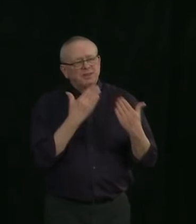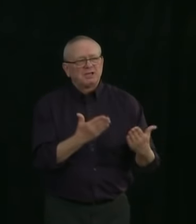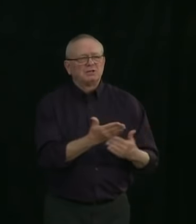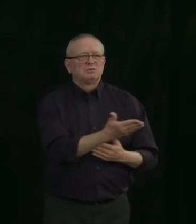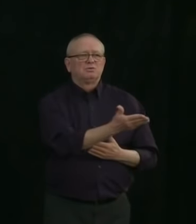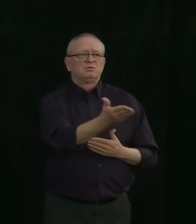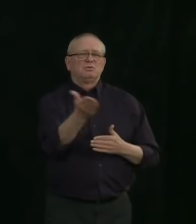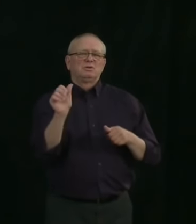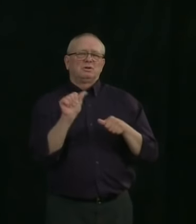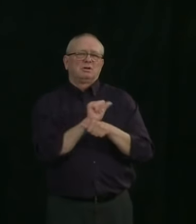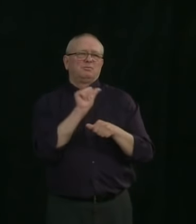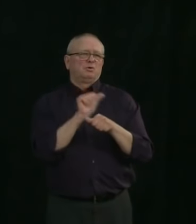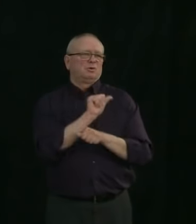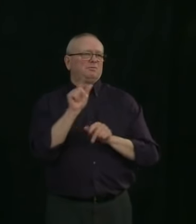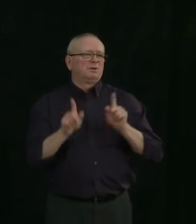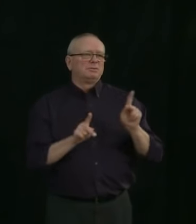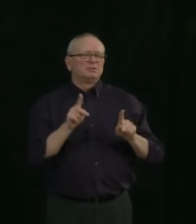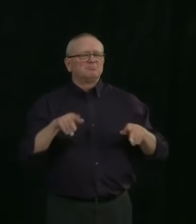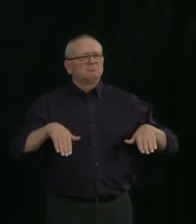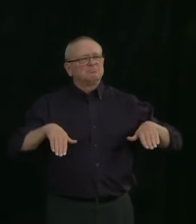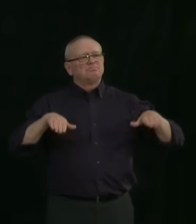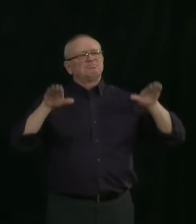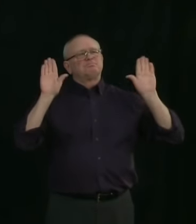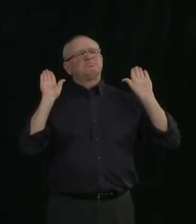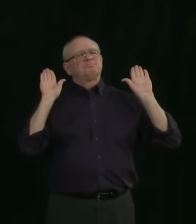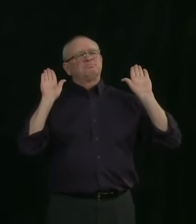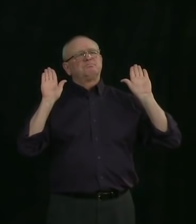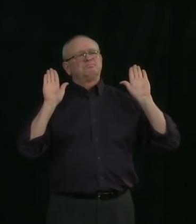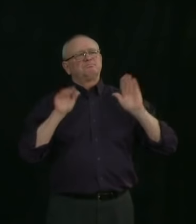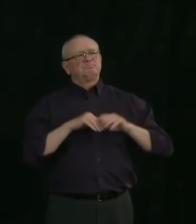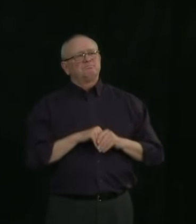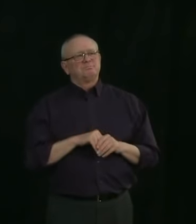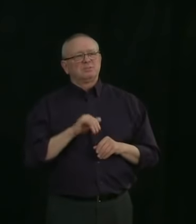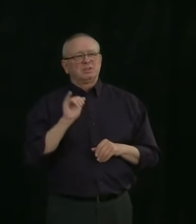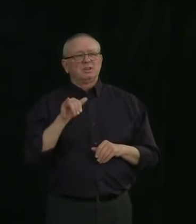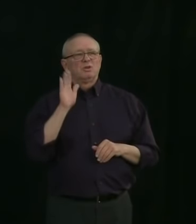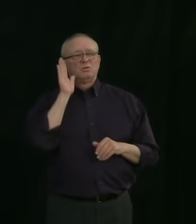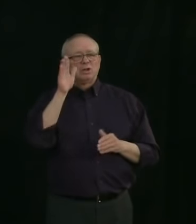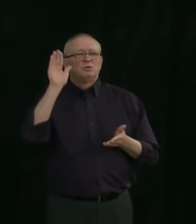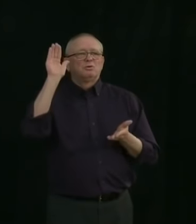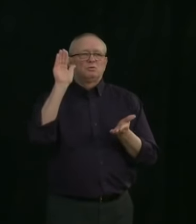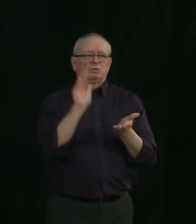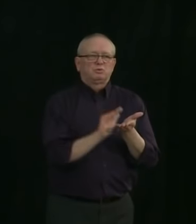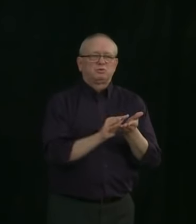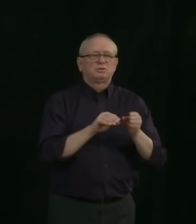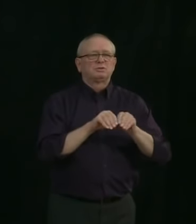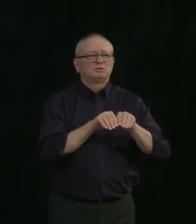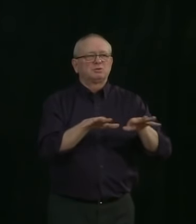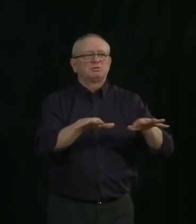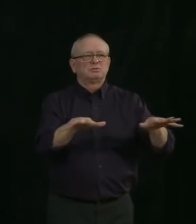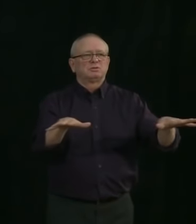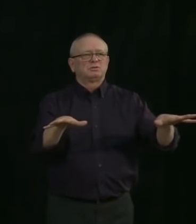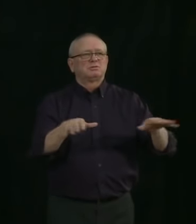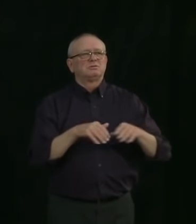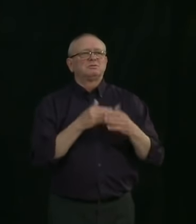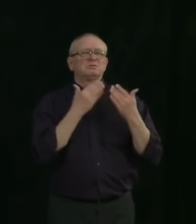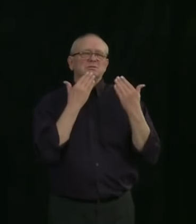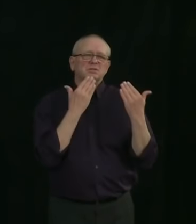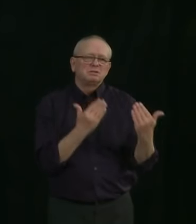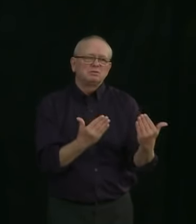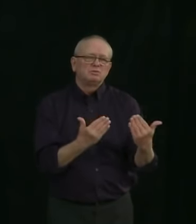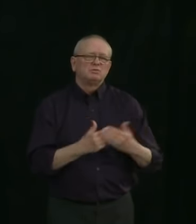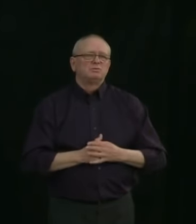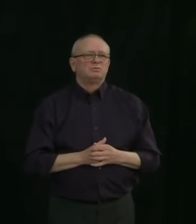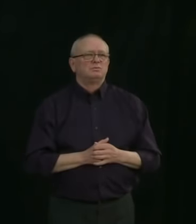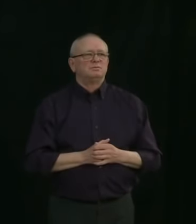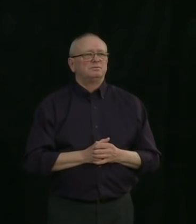pitching in to stop the spread of COVID-19 in our province. We talked yesterday about our models, and we